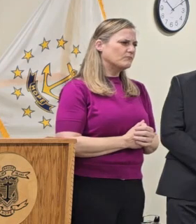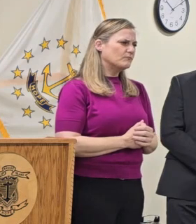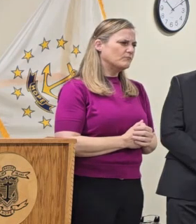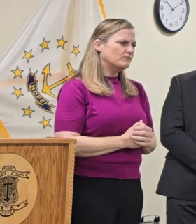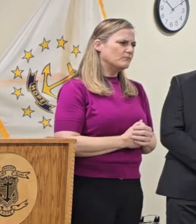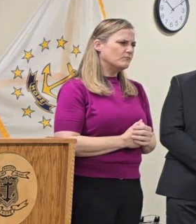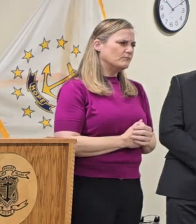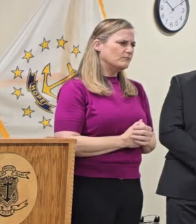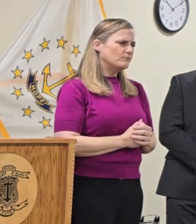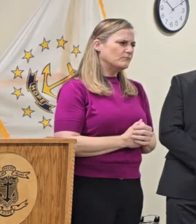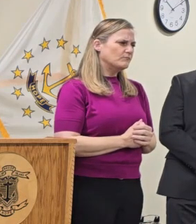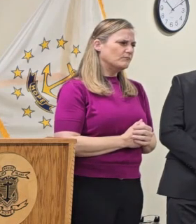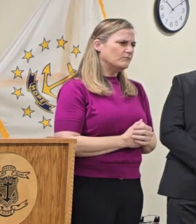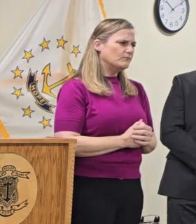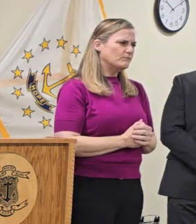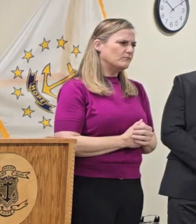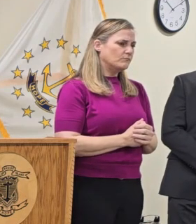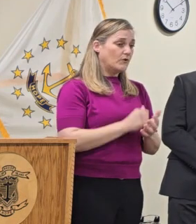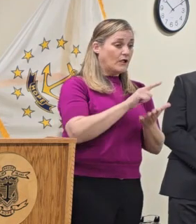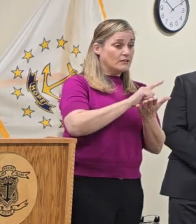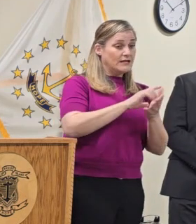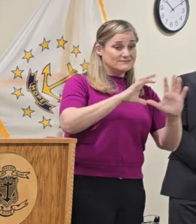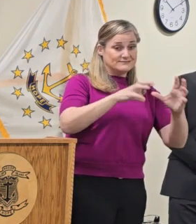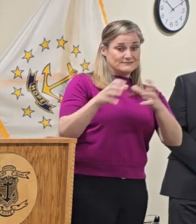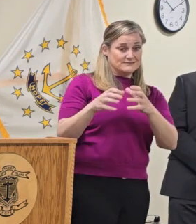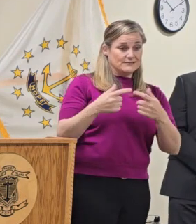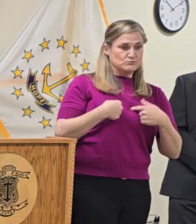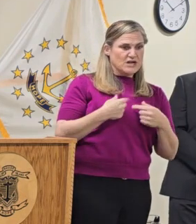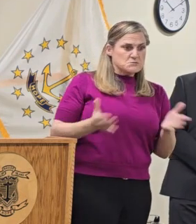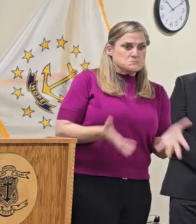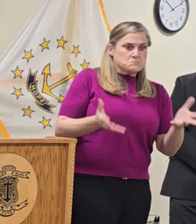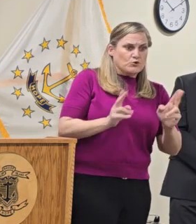we have to help the other Rhode Island taxpayers.